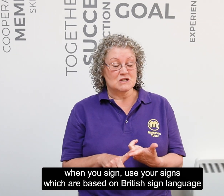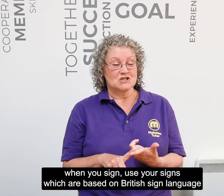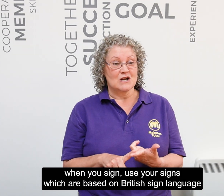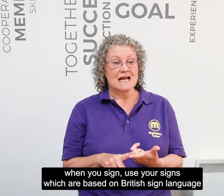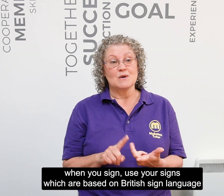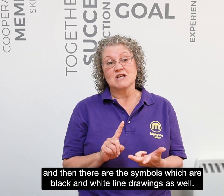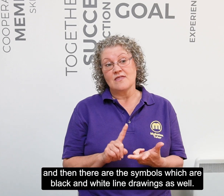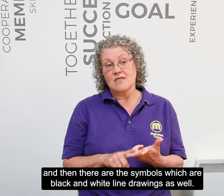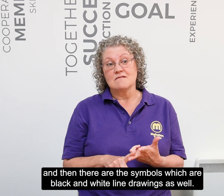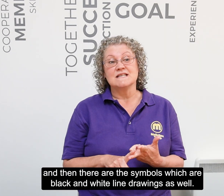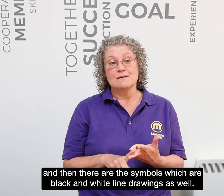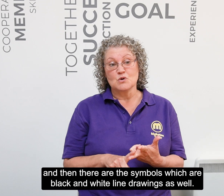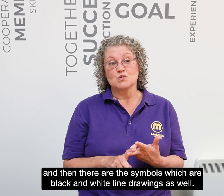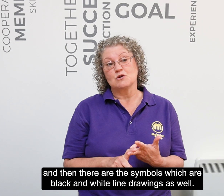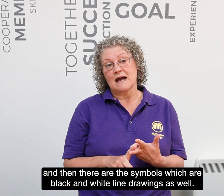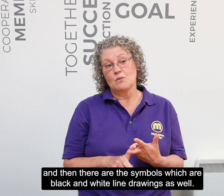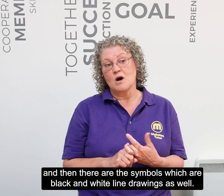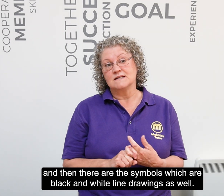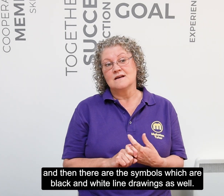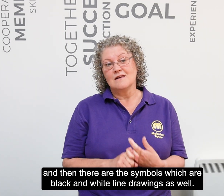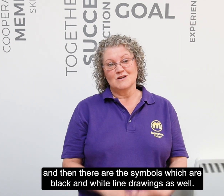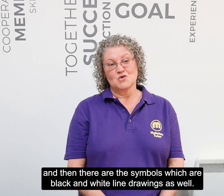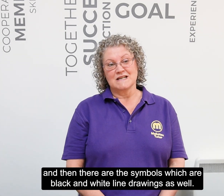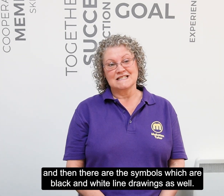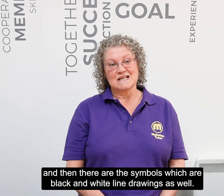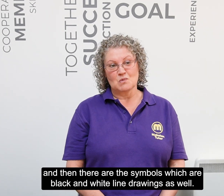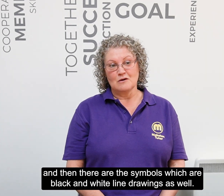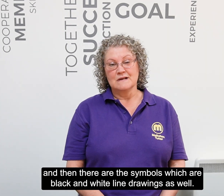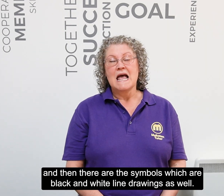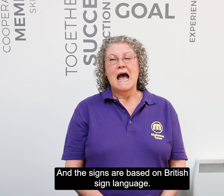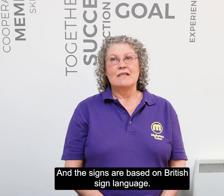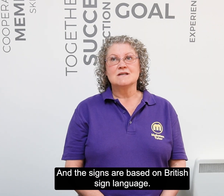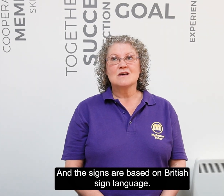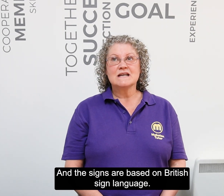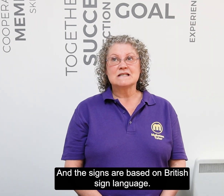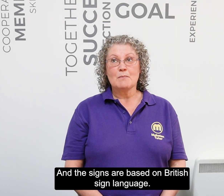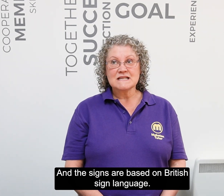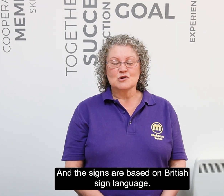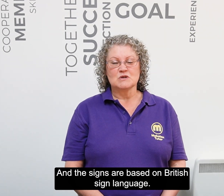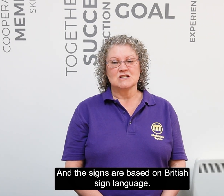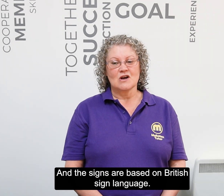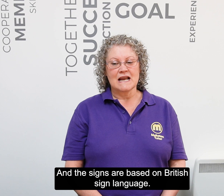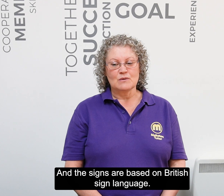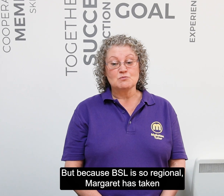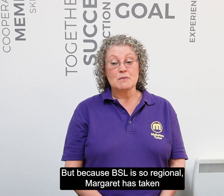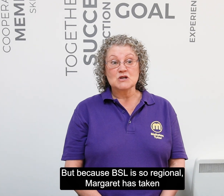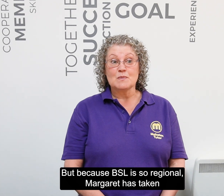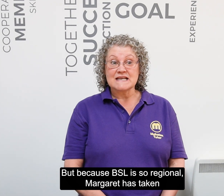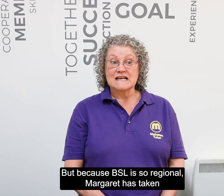Sign Language, and then there are the symbols which are black and white line drawings as well. And the signs are based on British Sign Language, but because BSL is